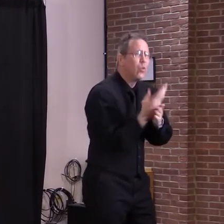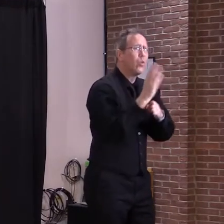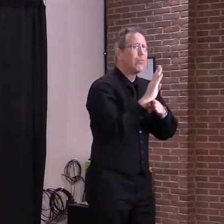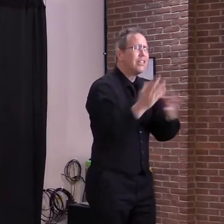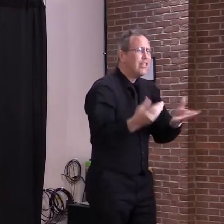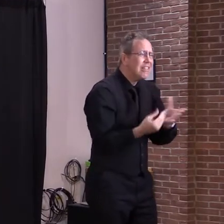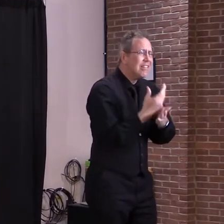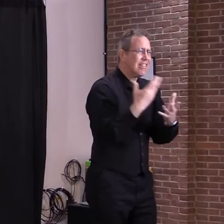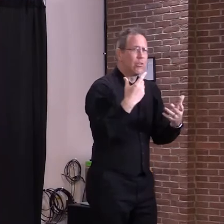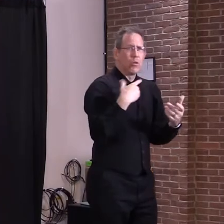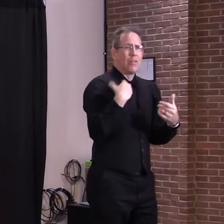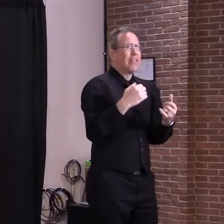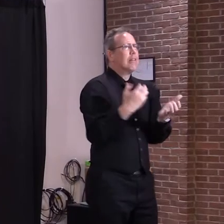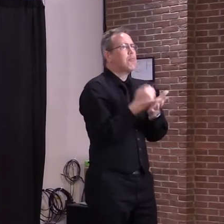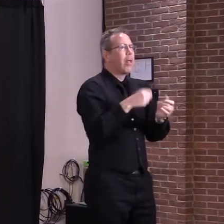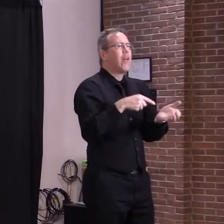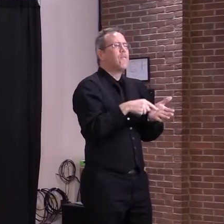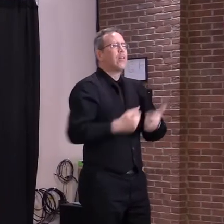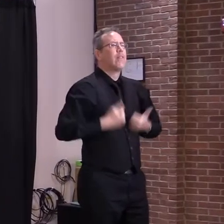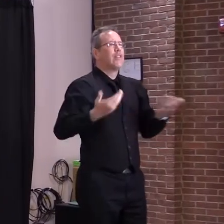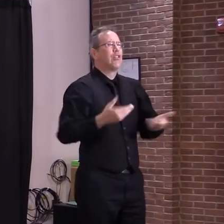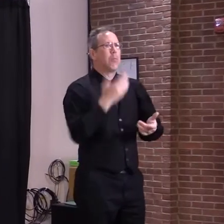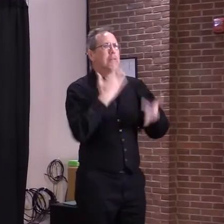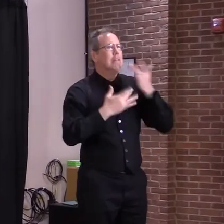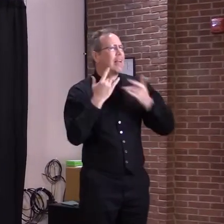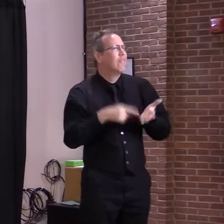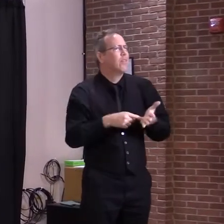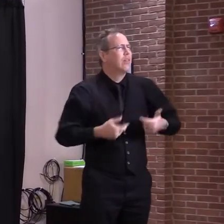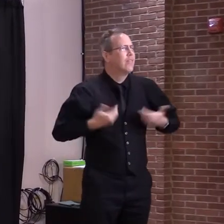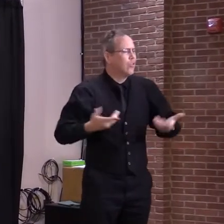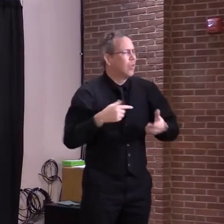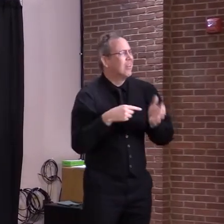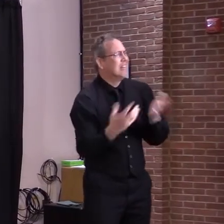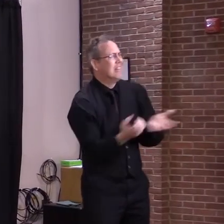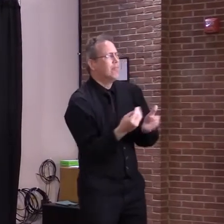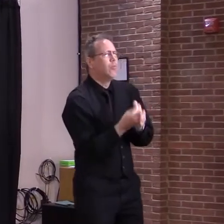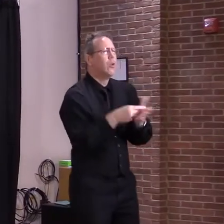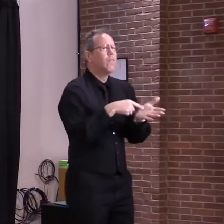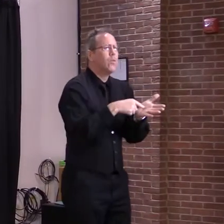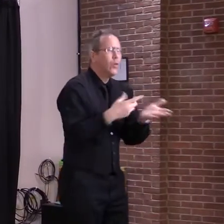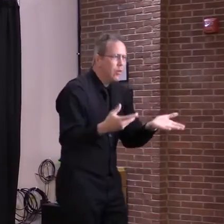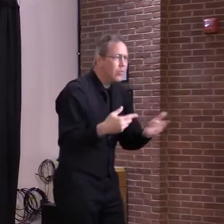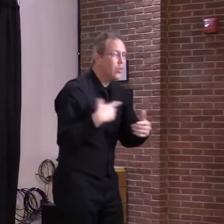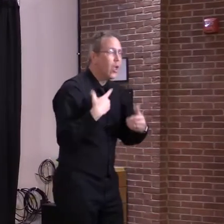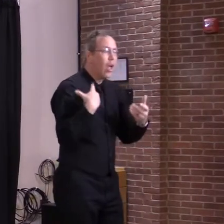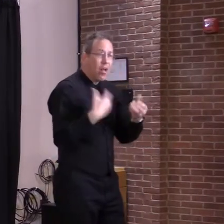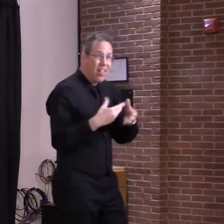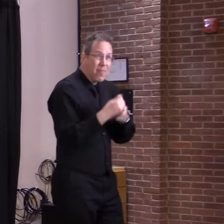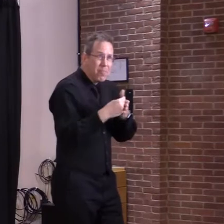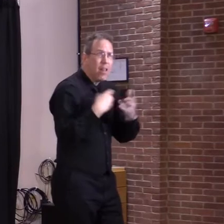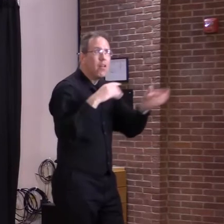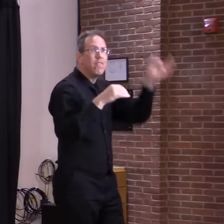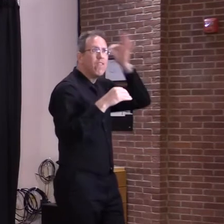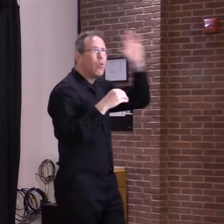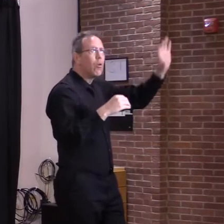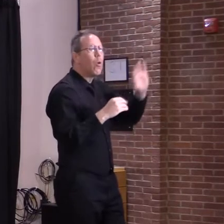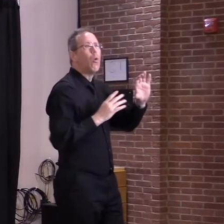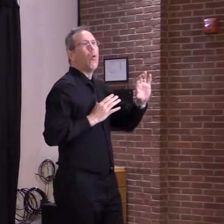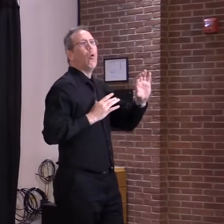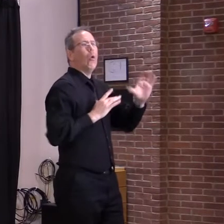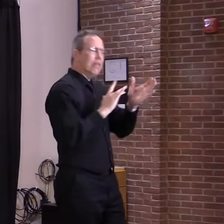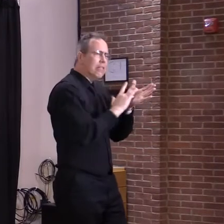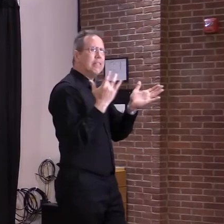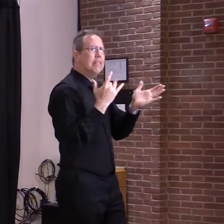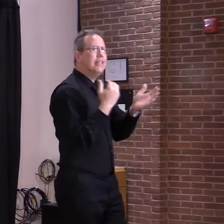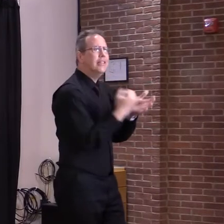money, as well as the significant budget surpluses, truly give us a once-in-a-lifetime opportunity to take